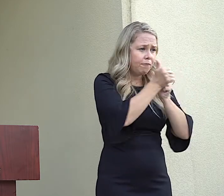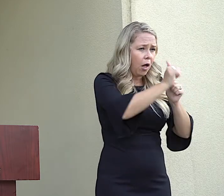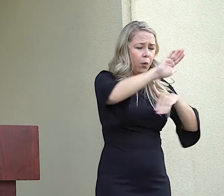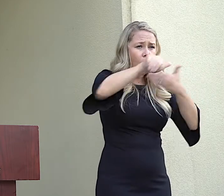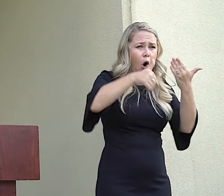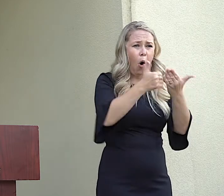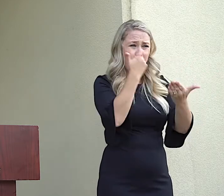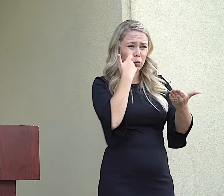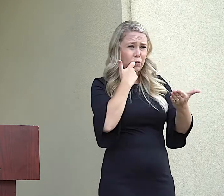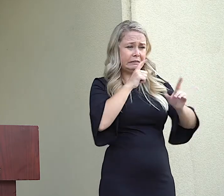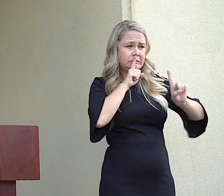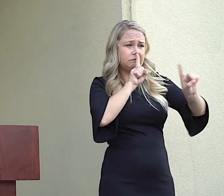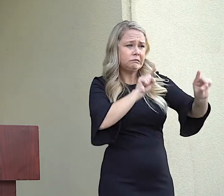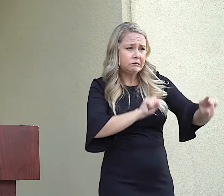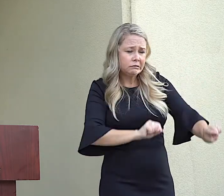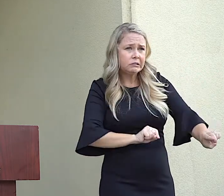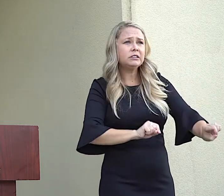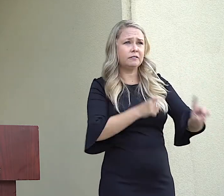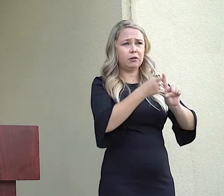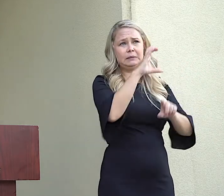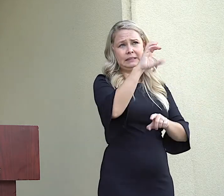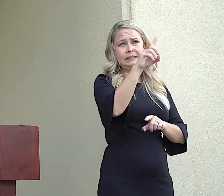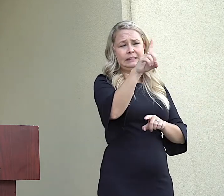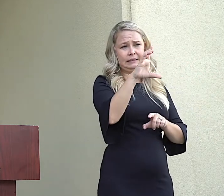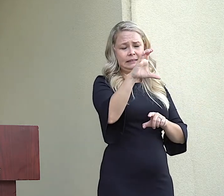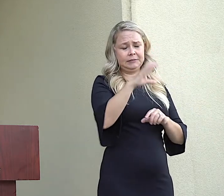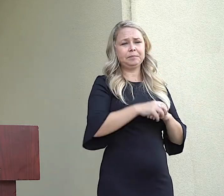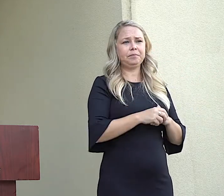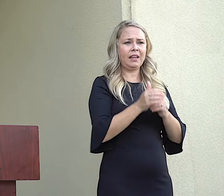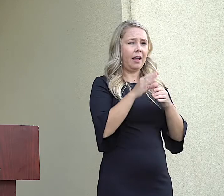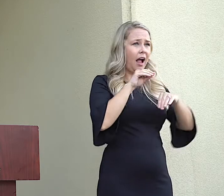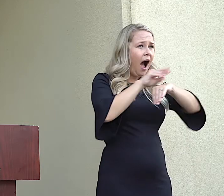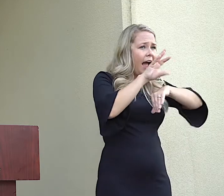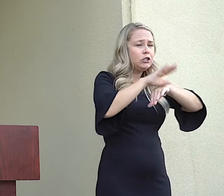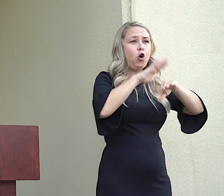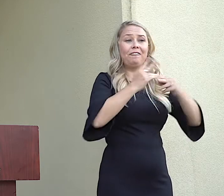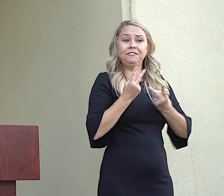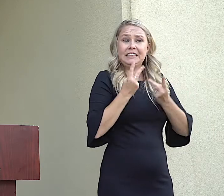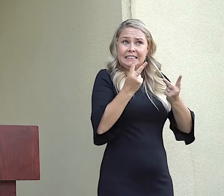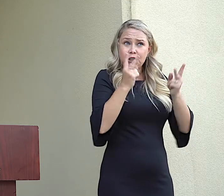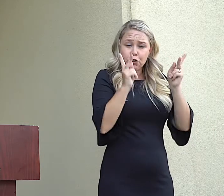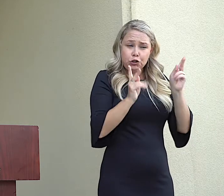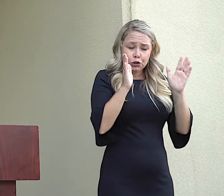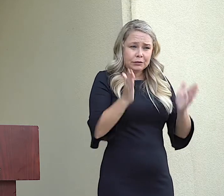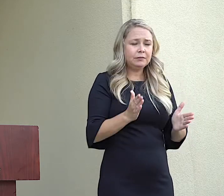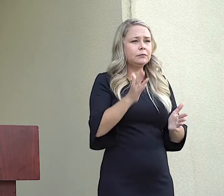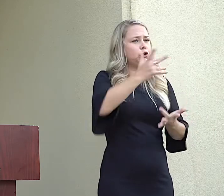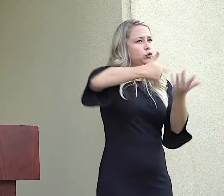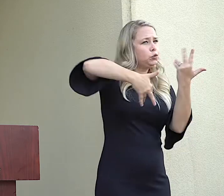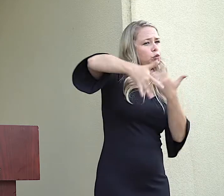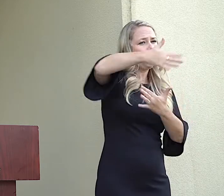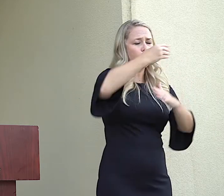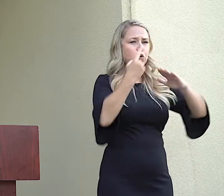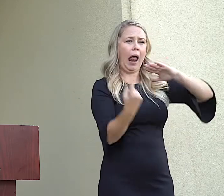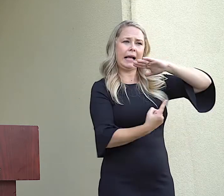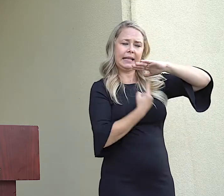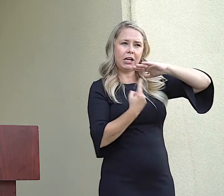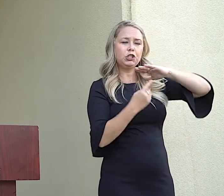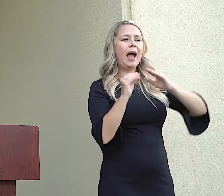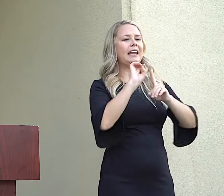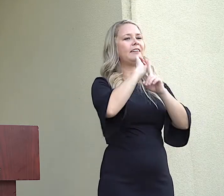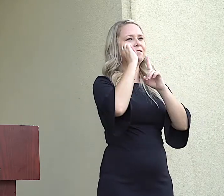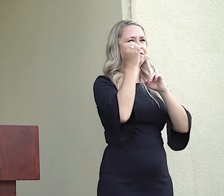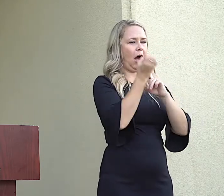most recent Centers for Disease Control and Prevention's guidance on visitation, social isolation, and